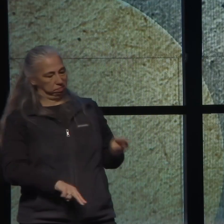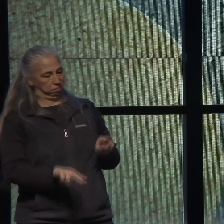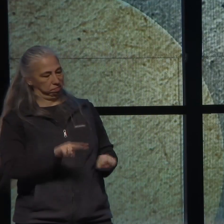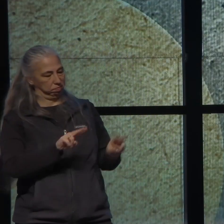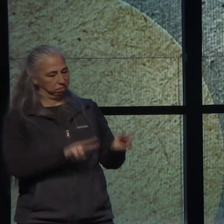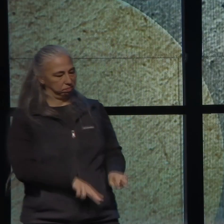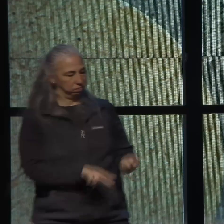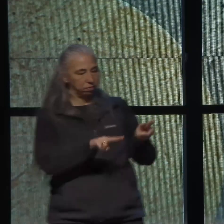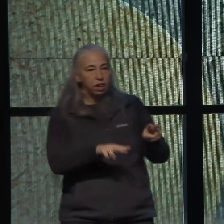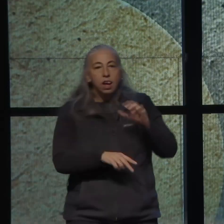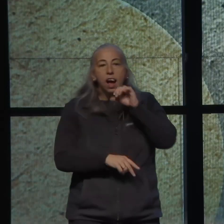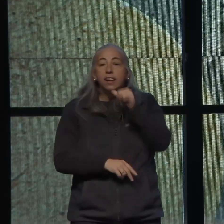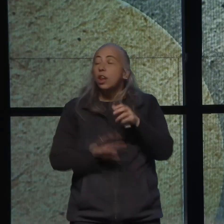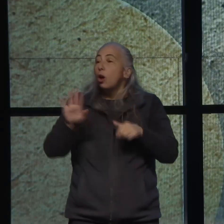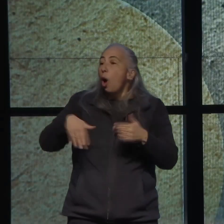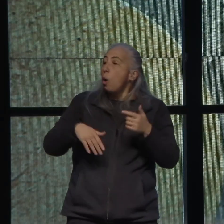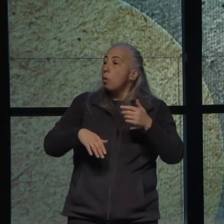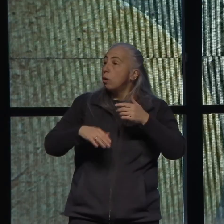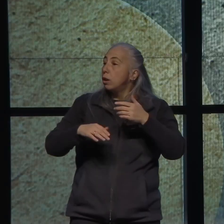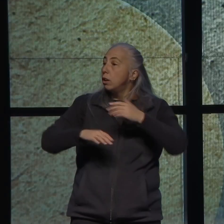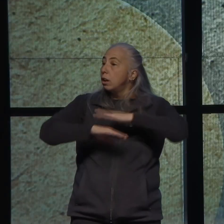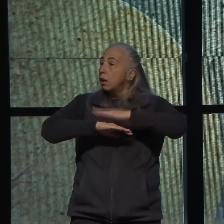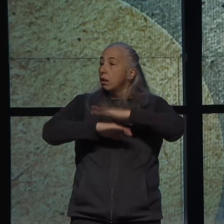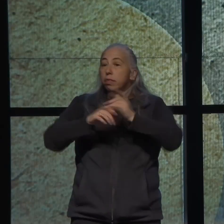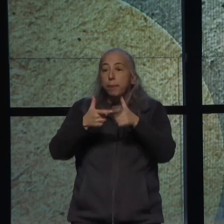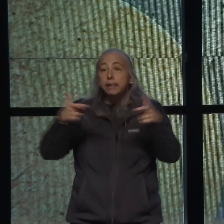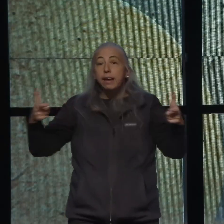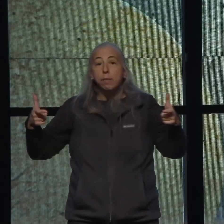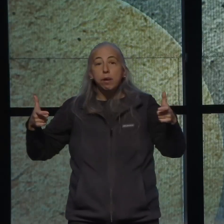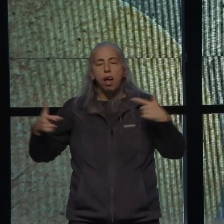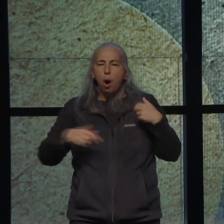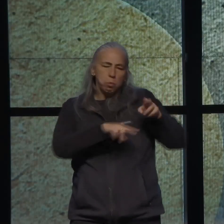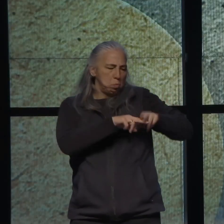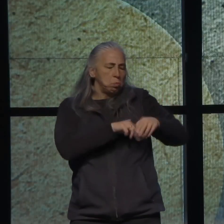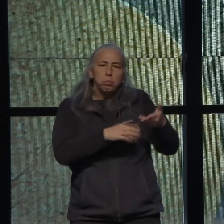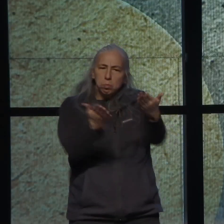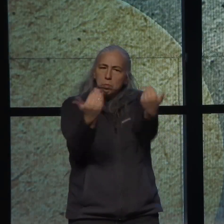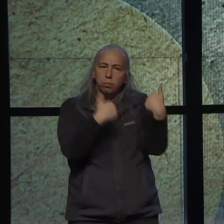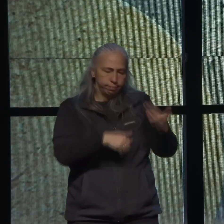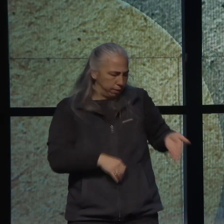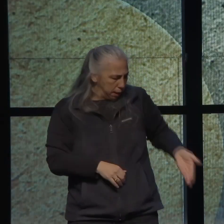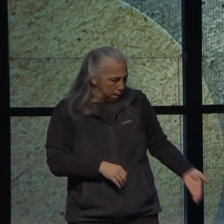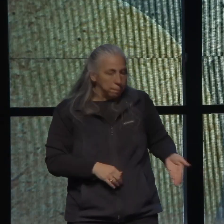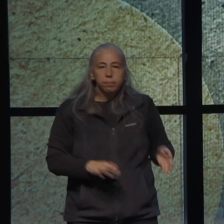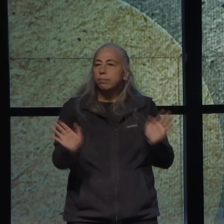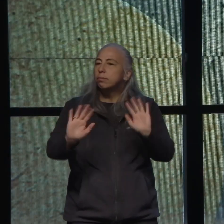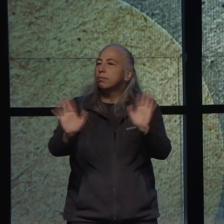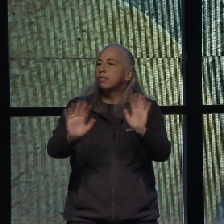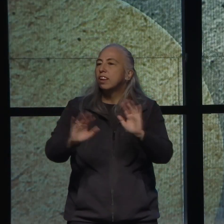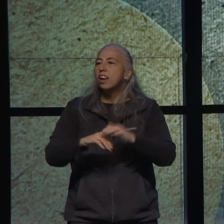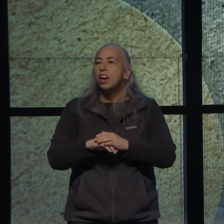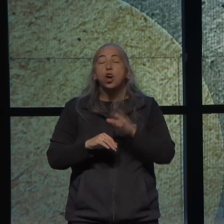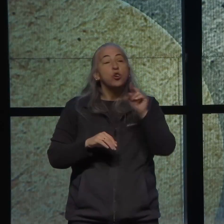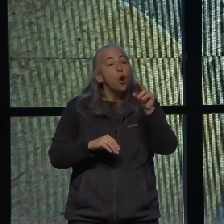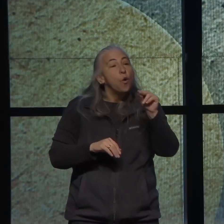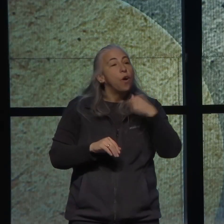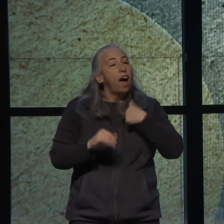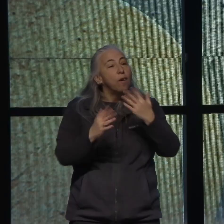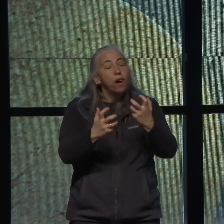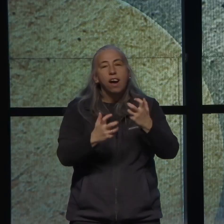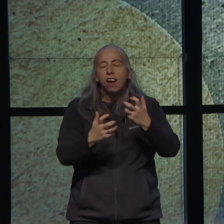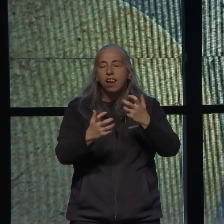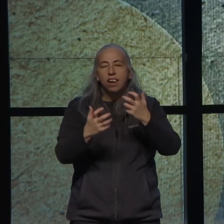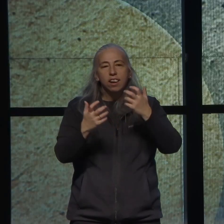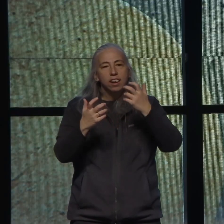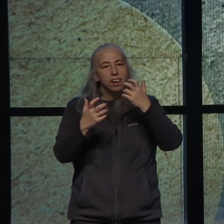I've saved a seat at the table for you. It's to say, no, we've saved 18 seats at the table for you, and we want to hear, and we